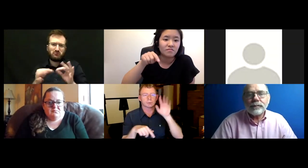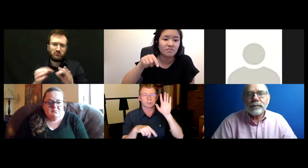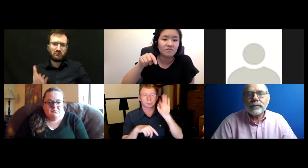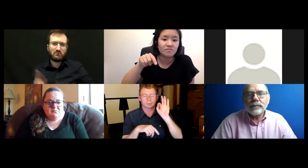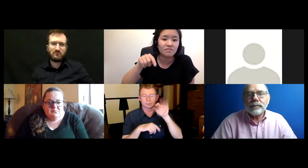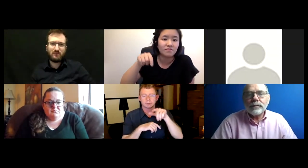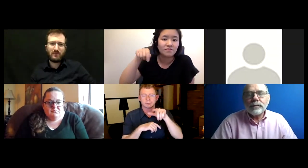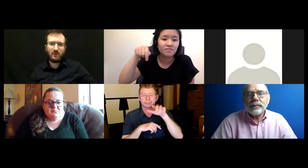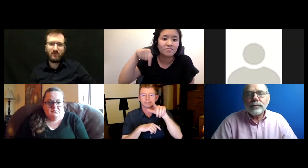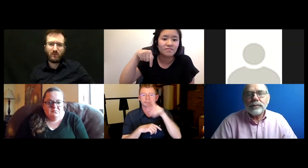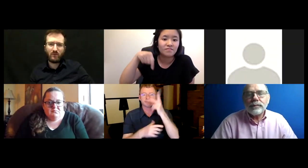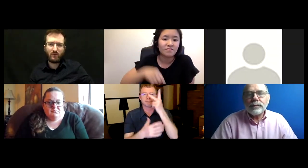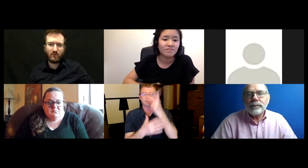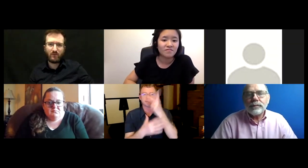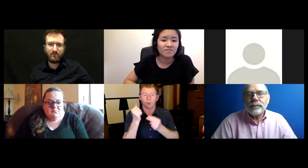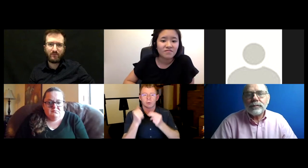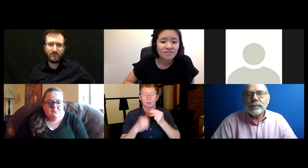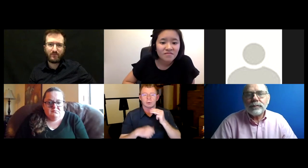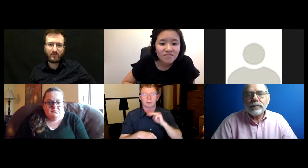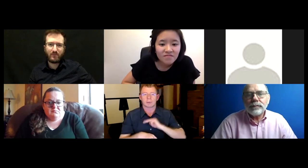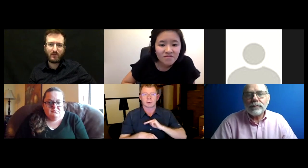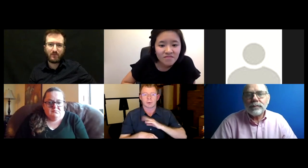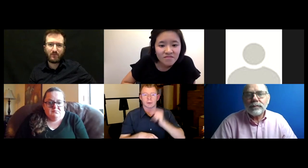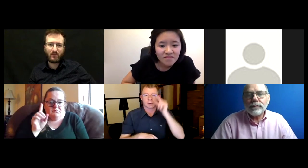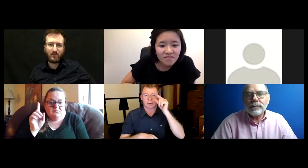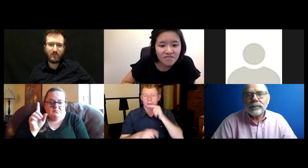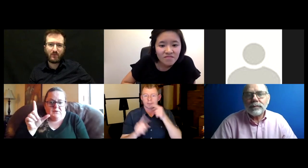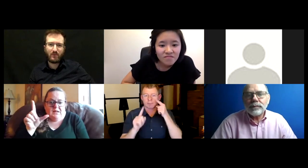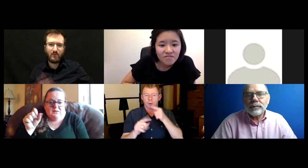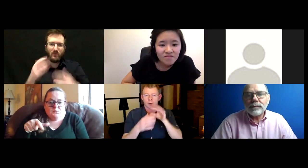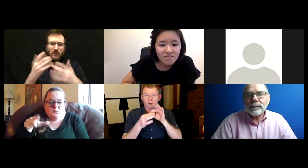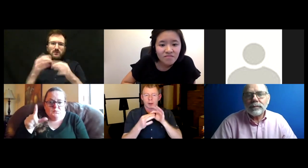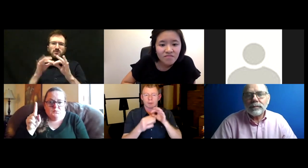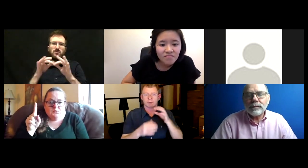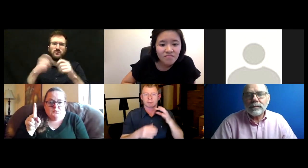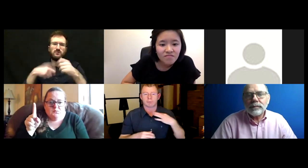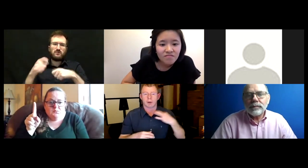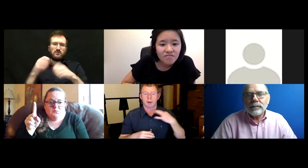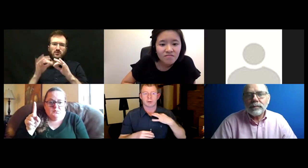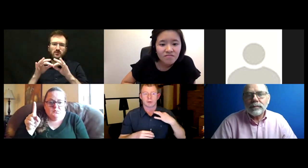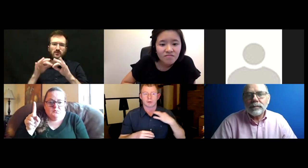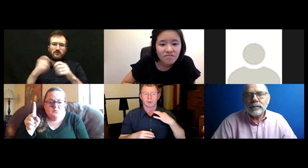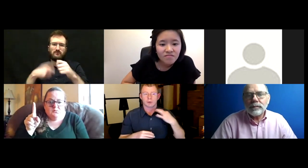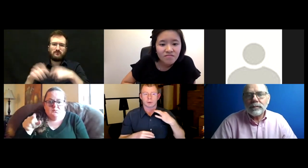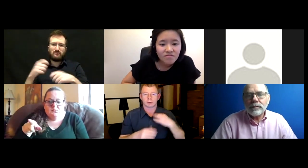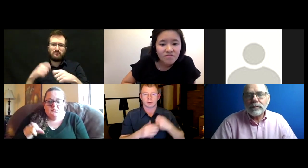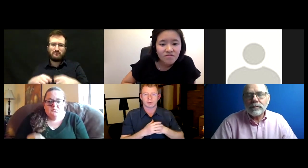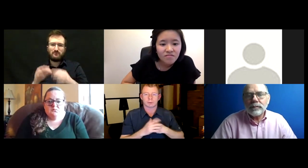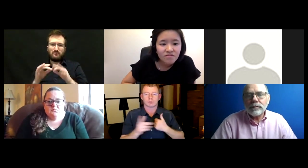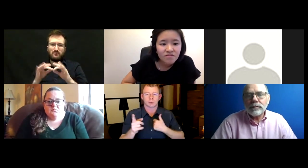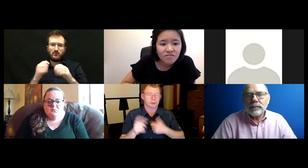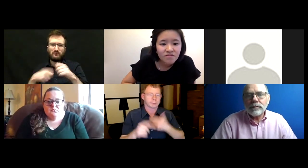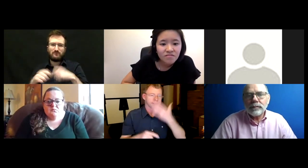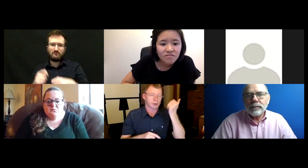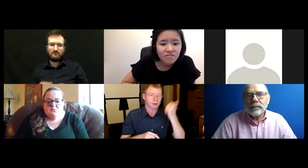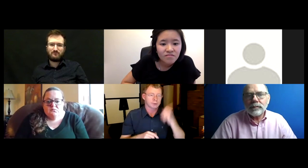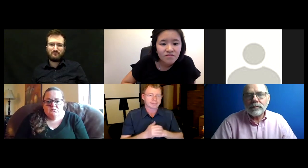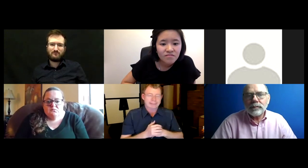I think there's one more question. And then Bruce has a few comments. Sorry, just a moment. The interpreters are